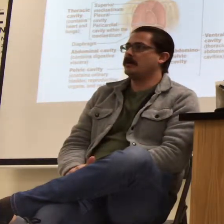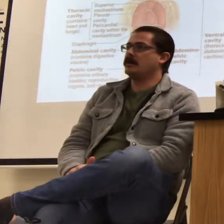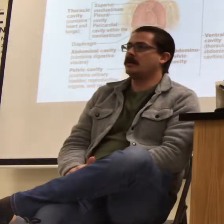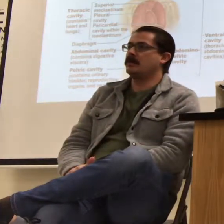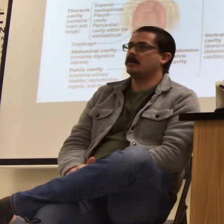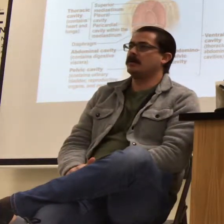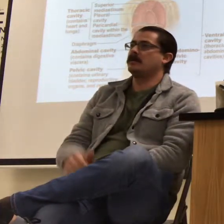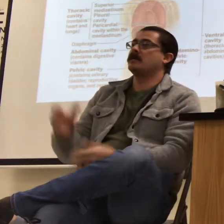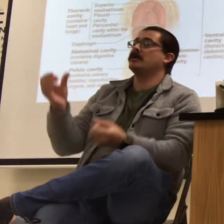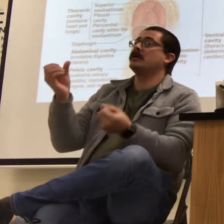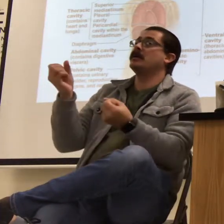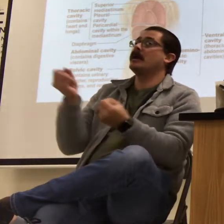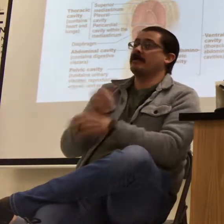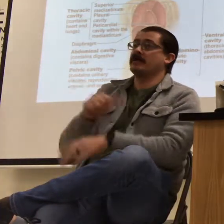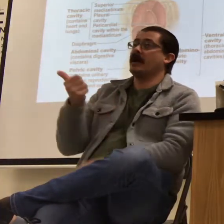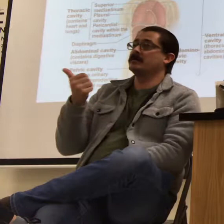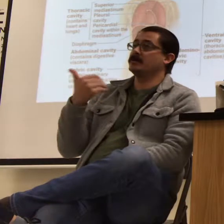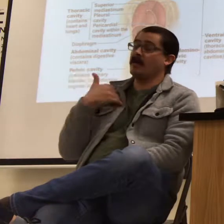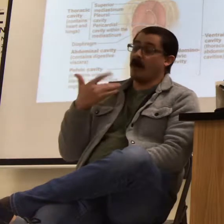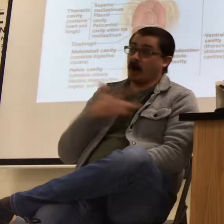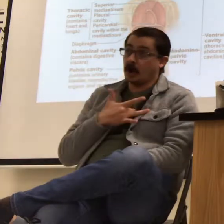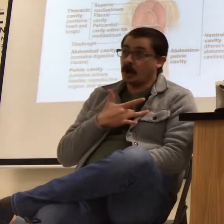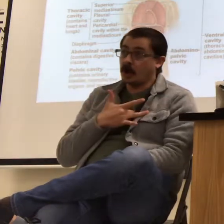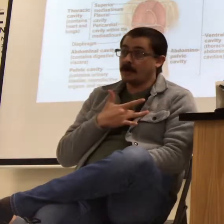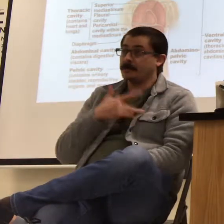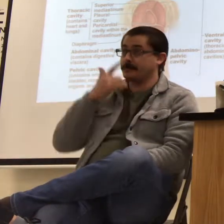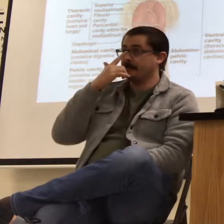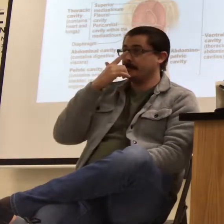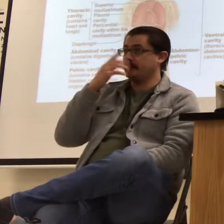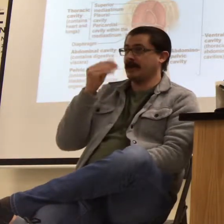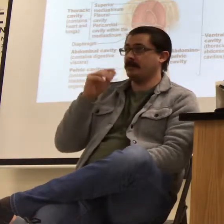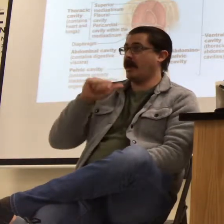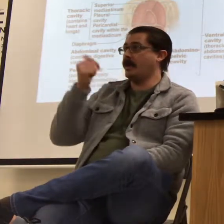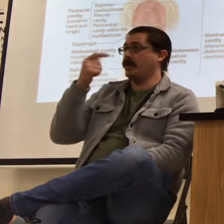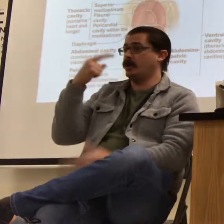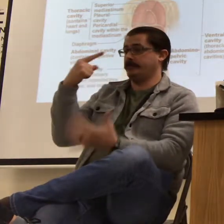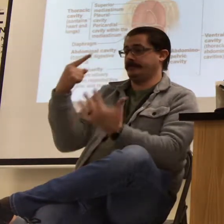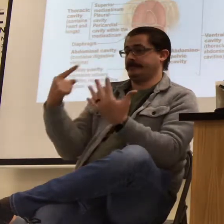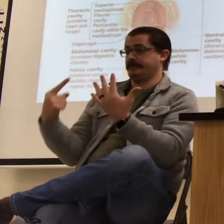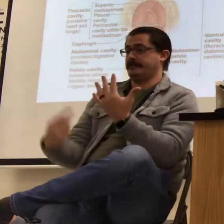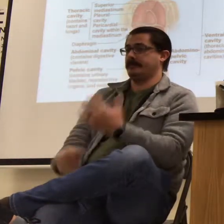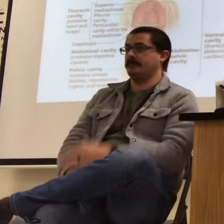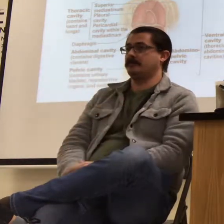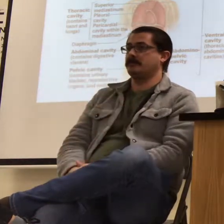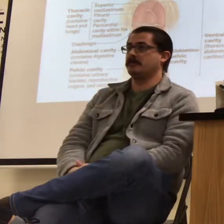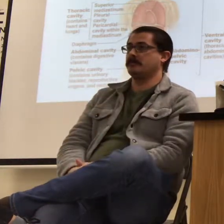you have everything else. You have the heart and all the other things, right?